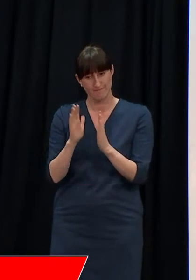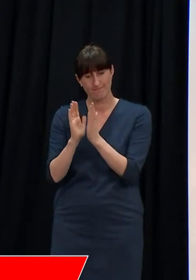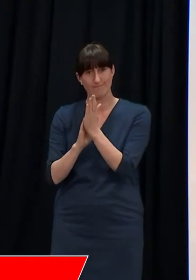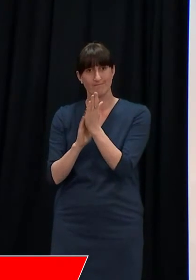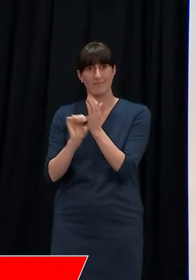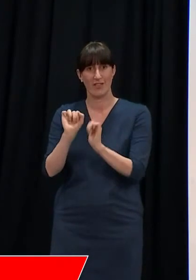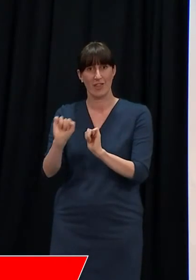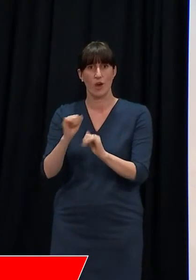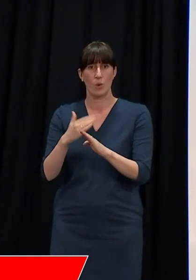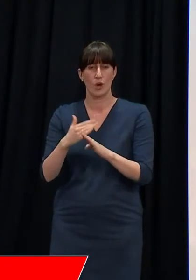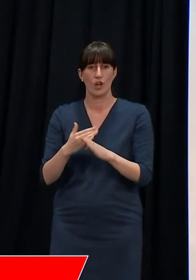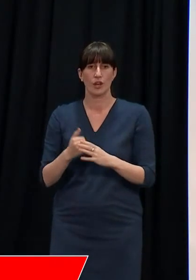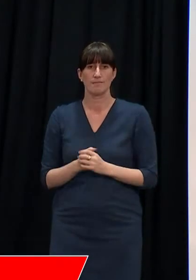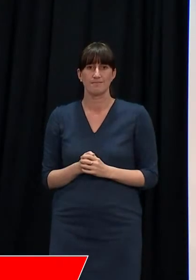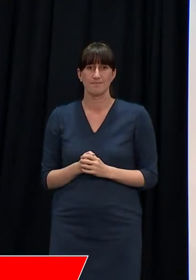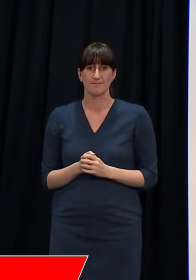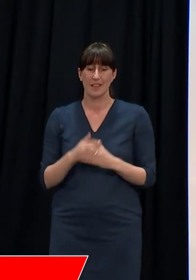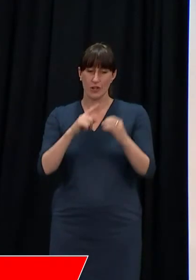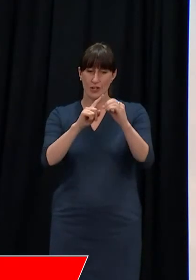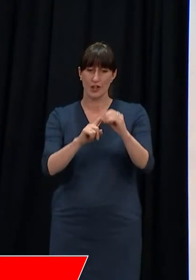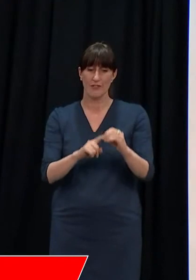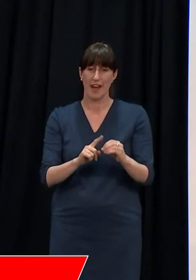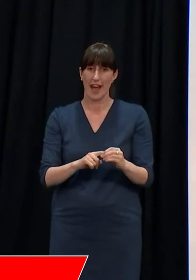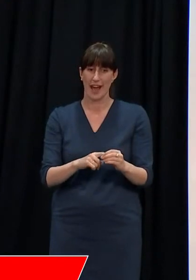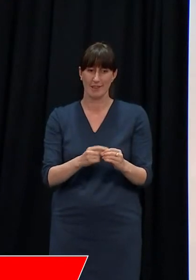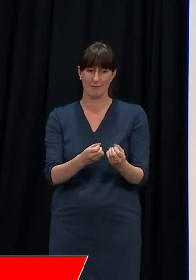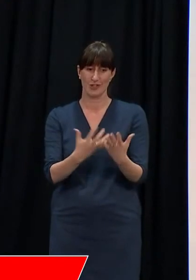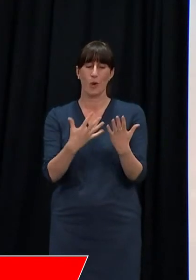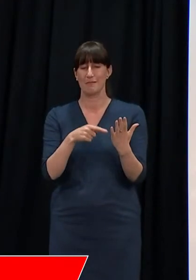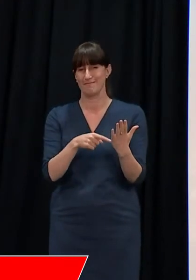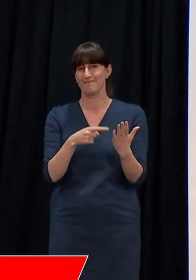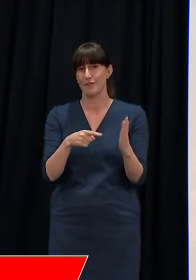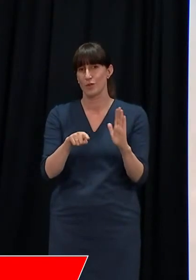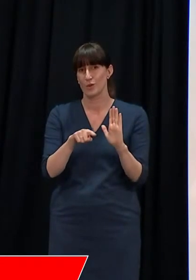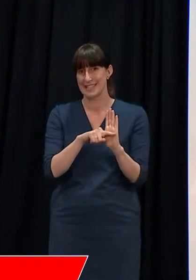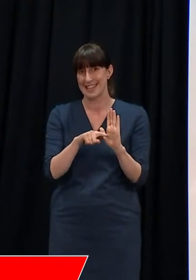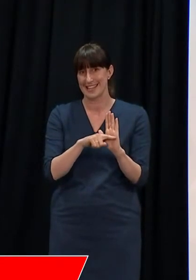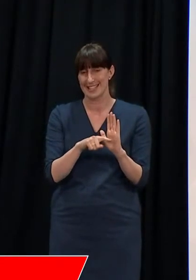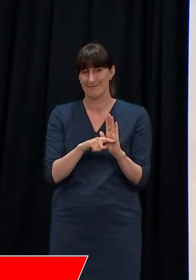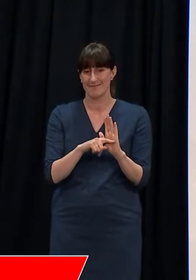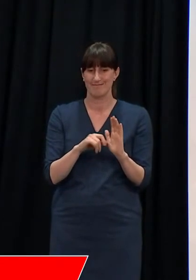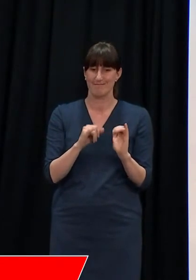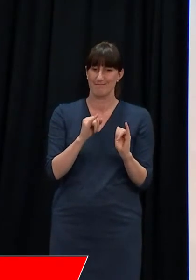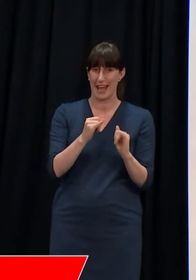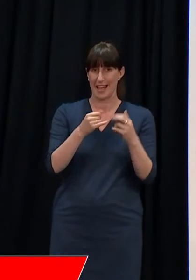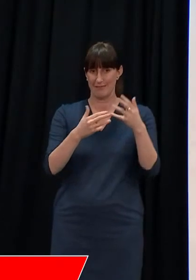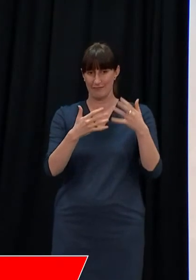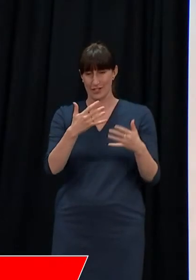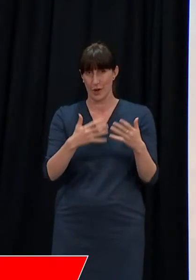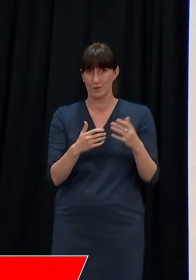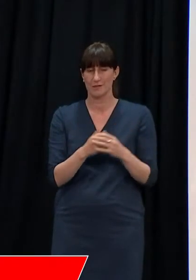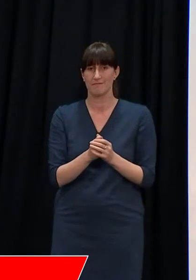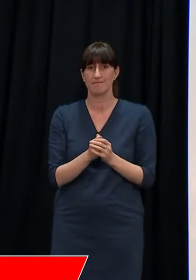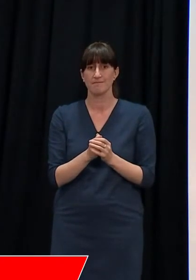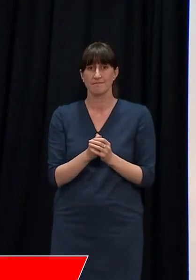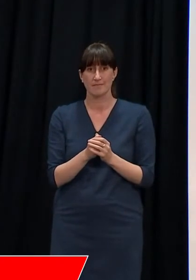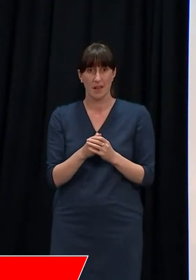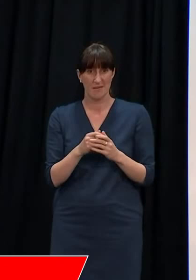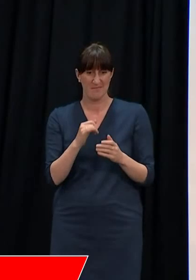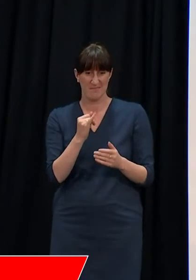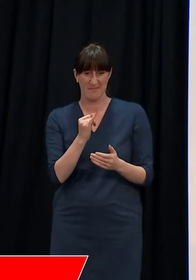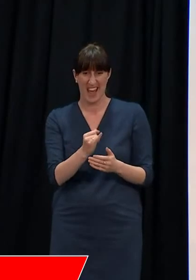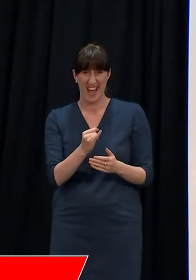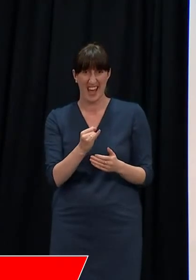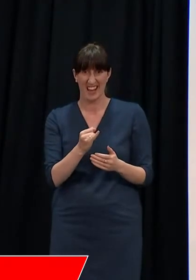does show that there are some negatives with the system, and it won't be a surprise to anyone that the booking system and difficulty in obtaining a